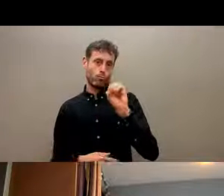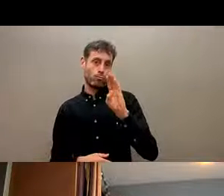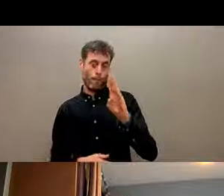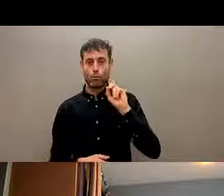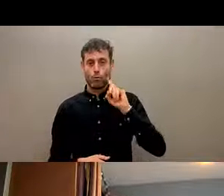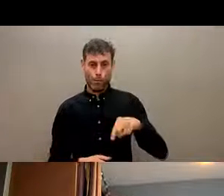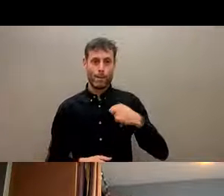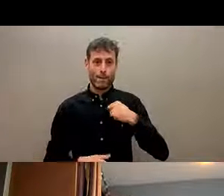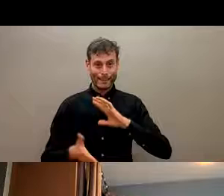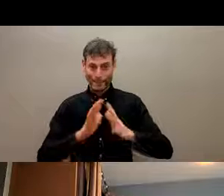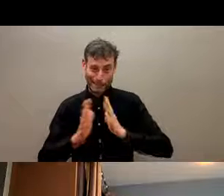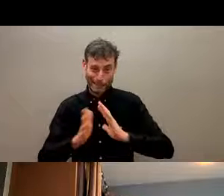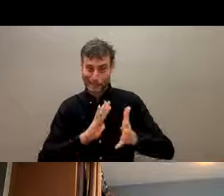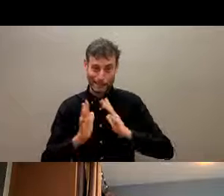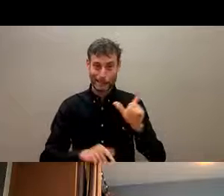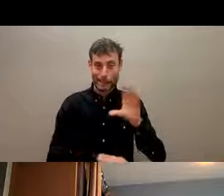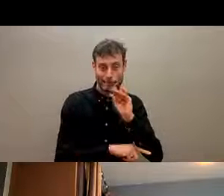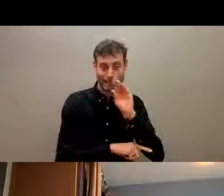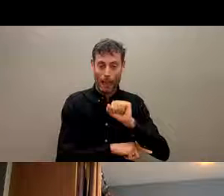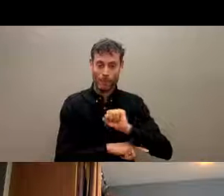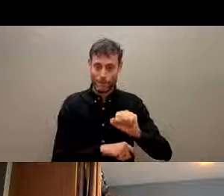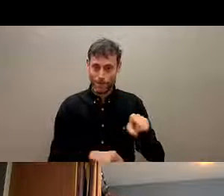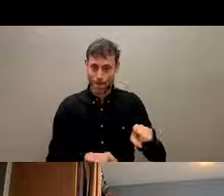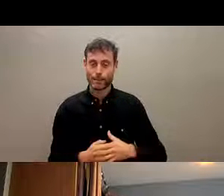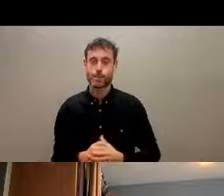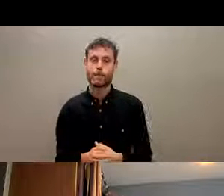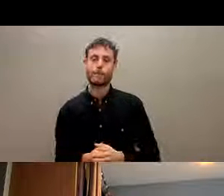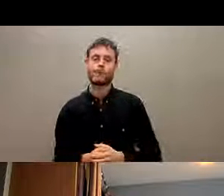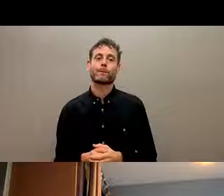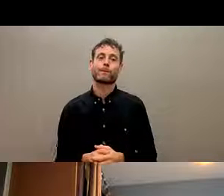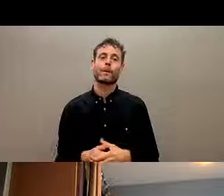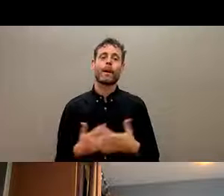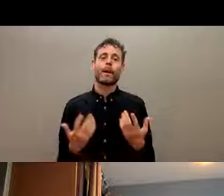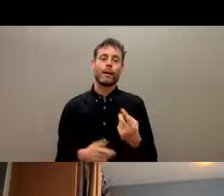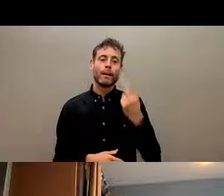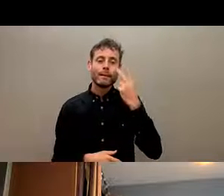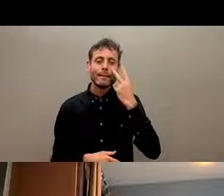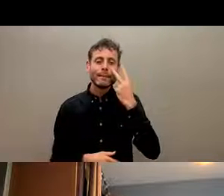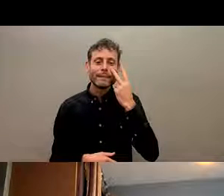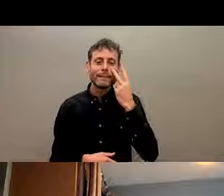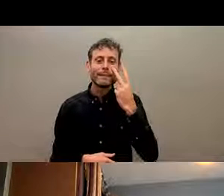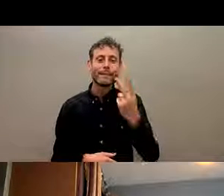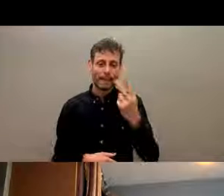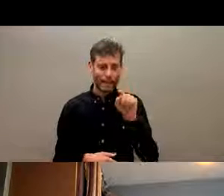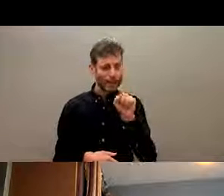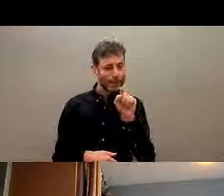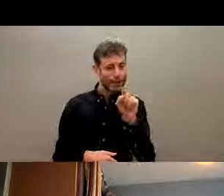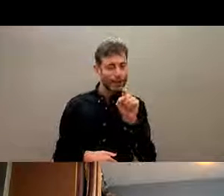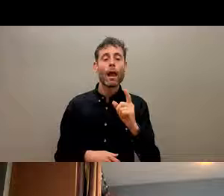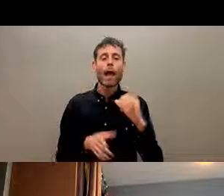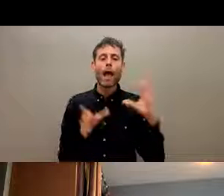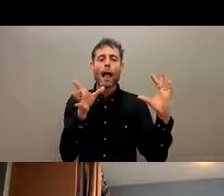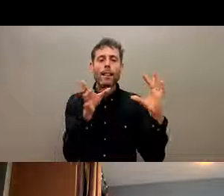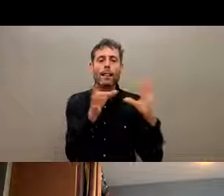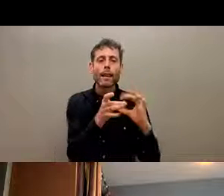I appreciate. Useful links, so links to things that people reference should pop up in the chat box as well. If